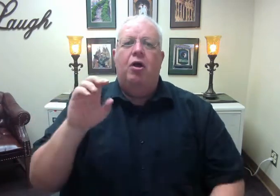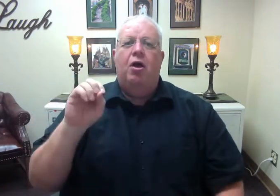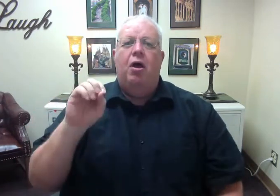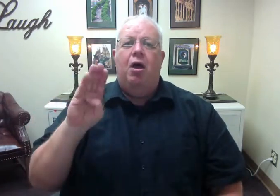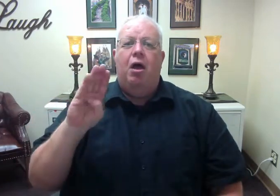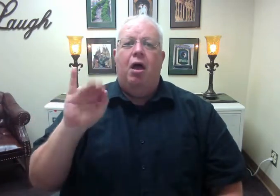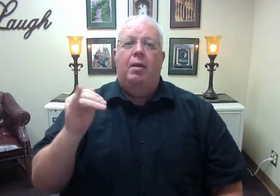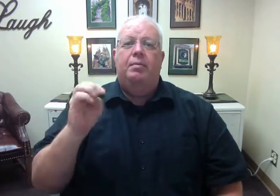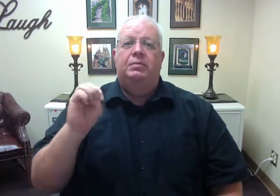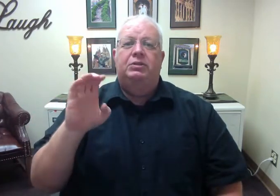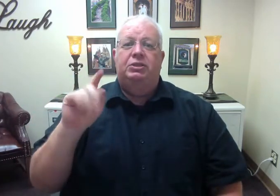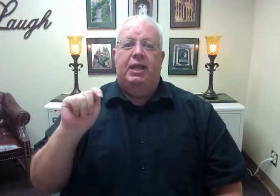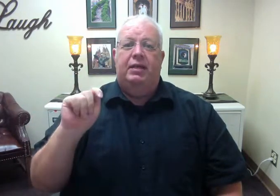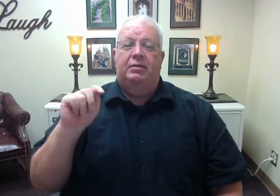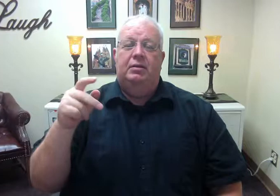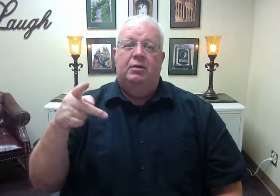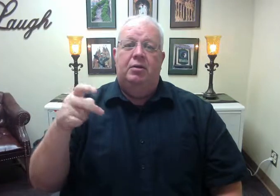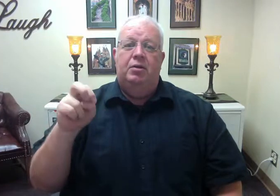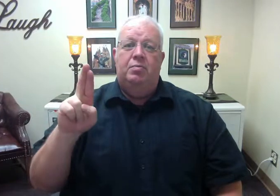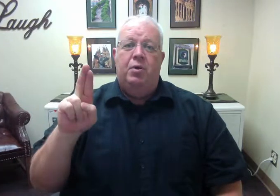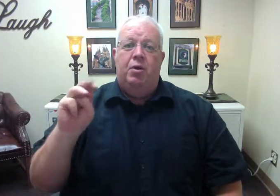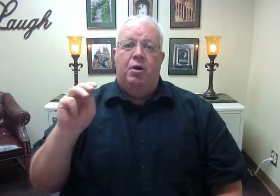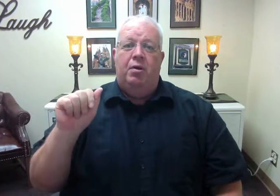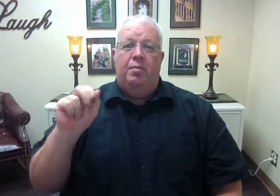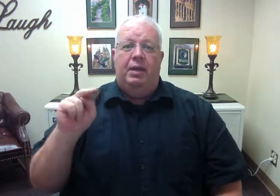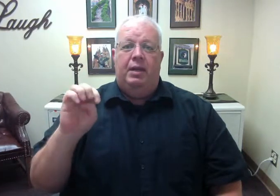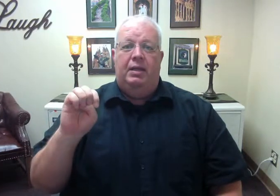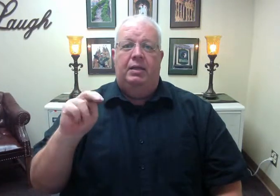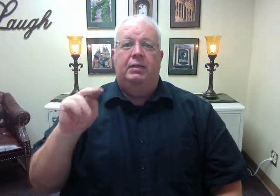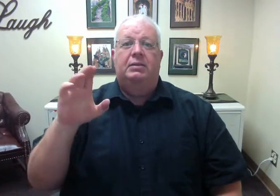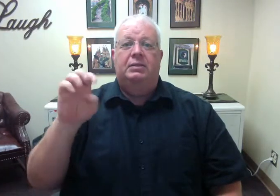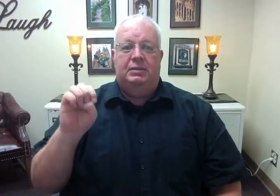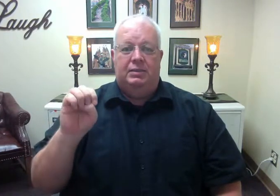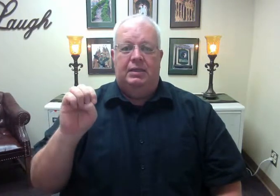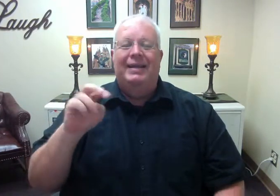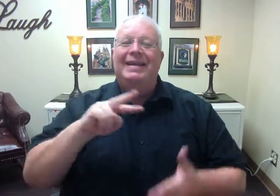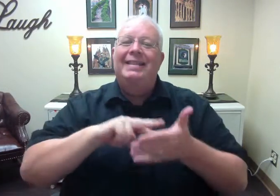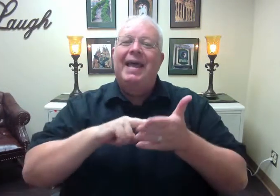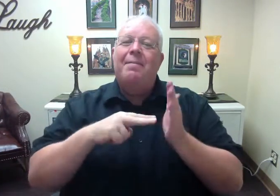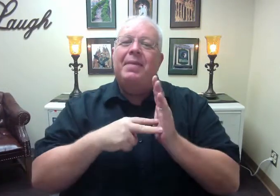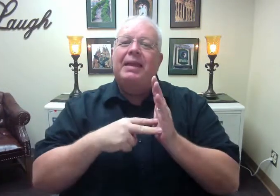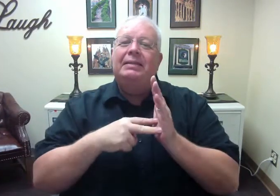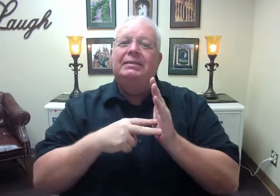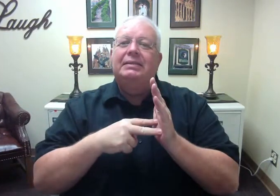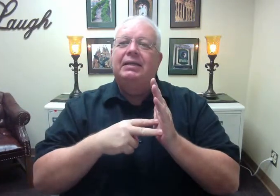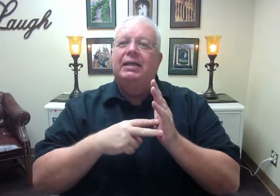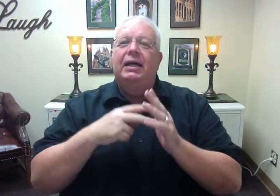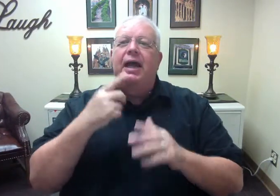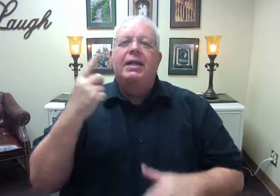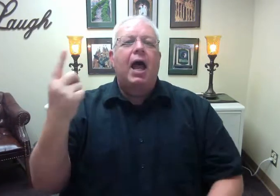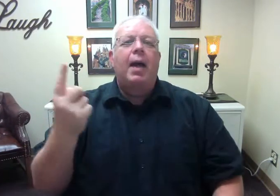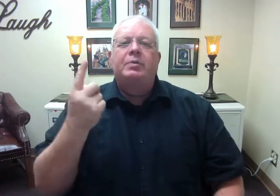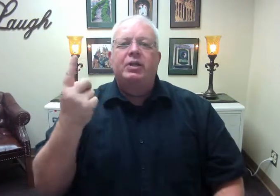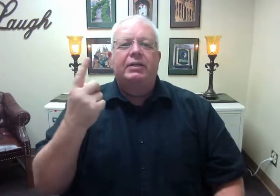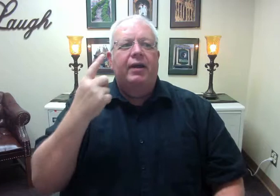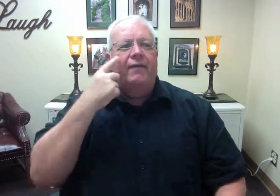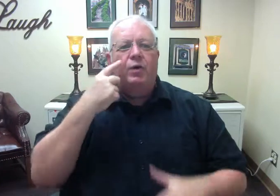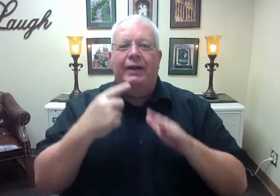This refers to the idea that an object, for example, a child's favorite toy,